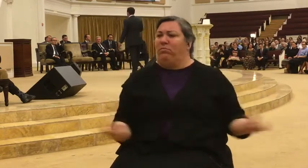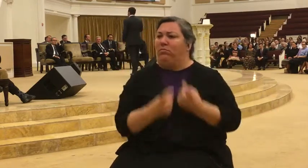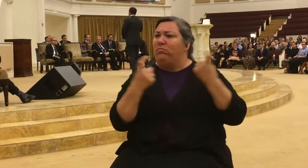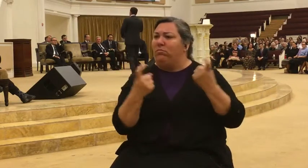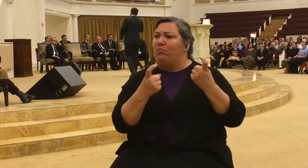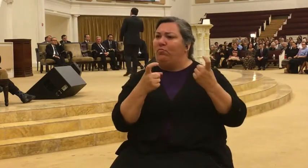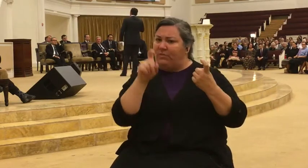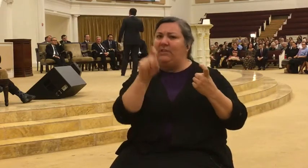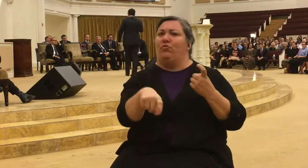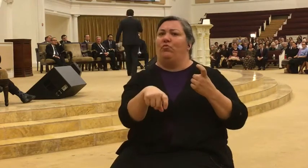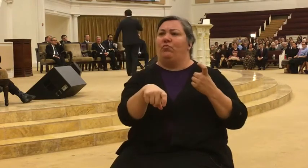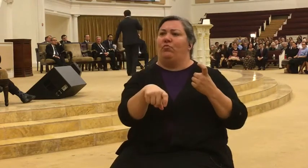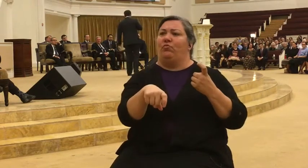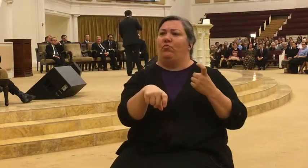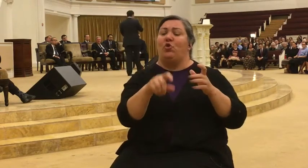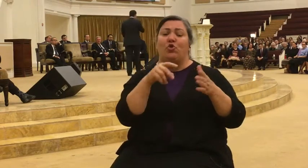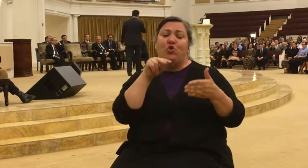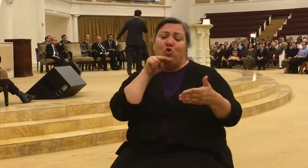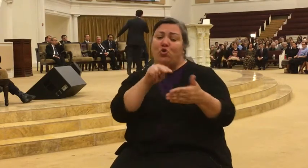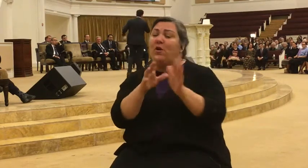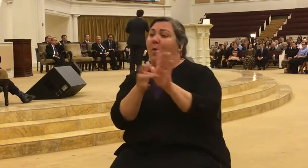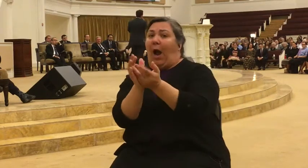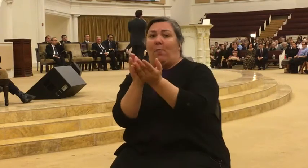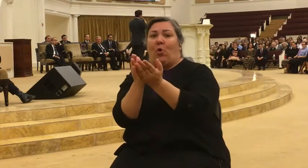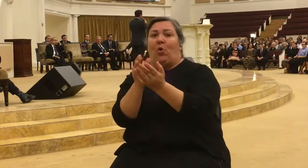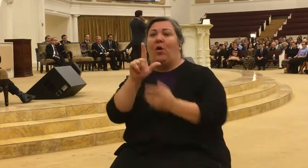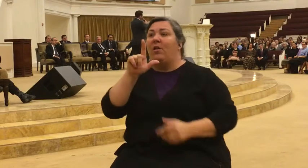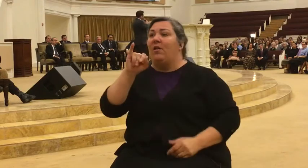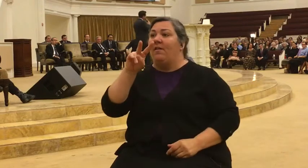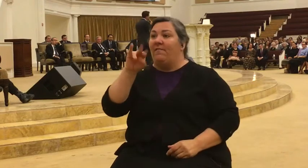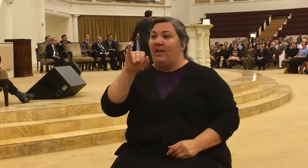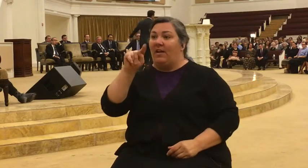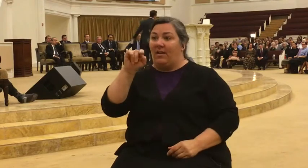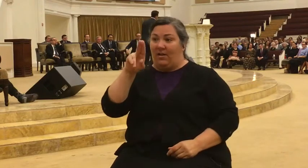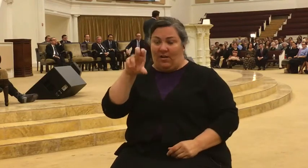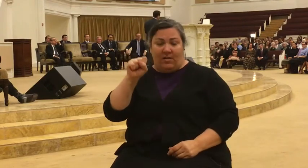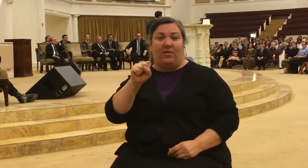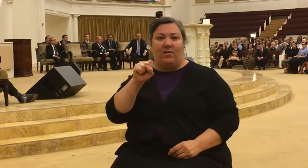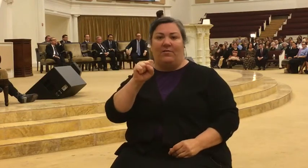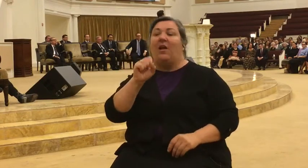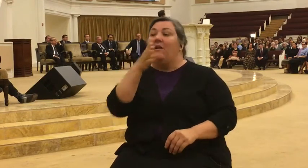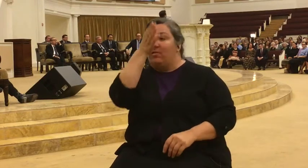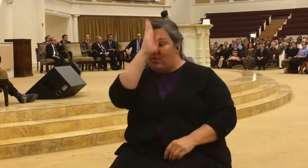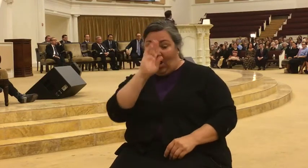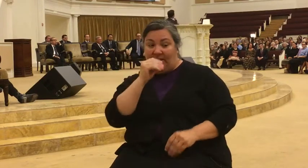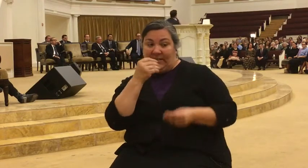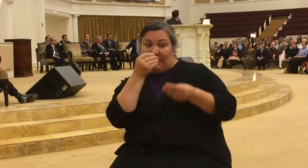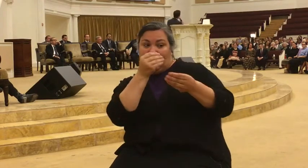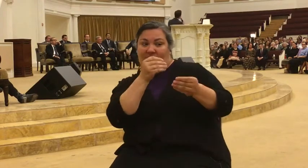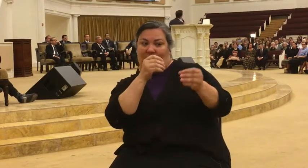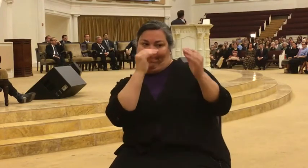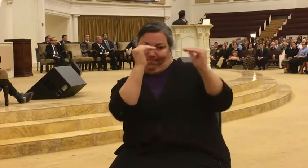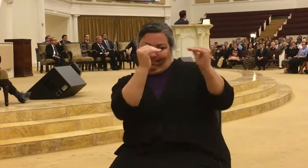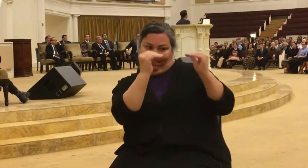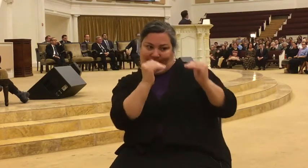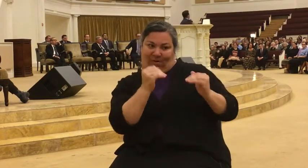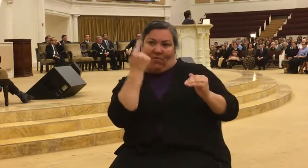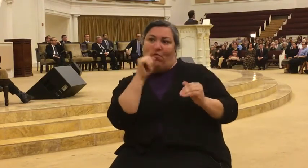Bible, particularly the book of Leviticus, God gives specific instructions to the priesthood. When you prepare an